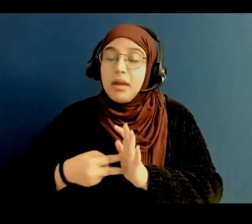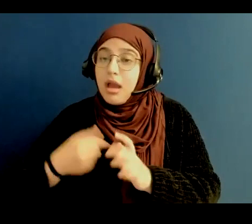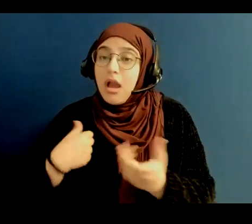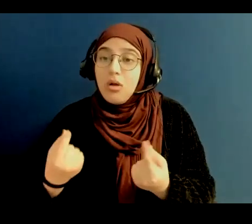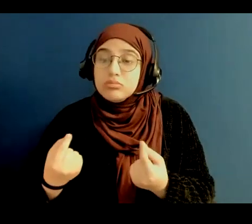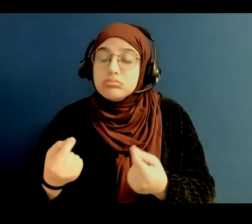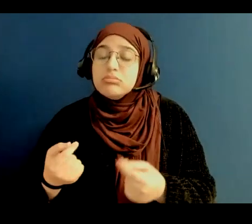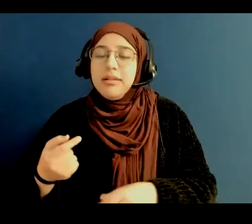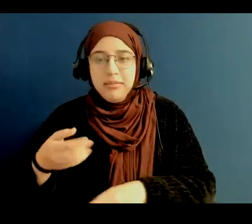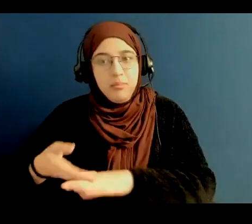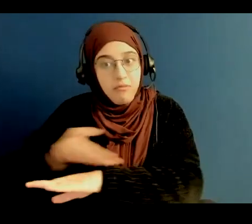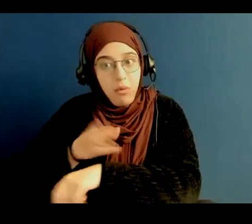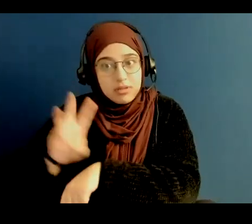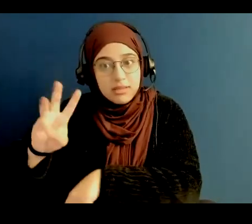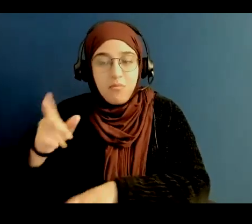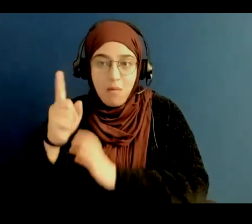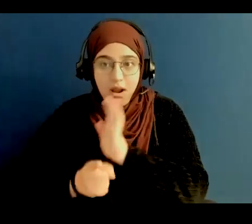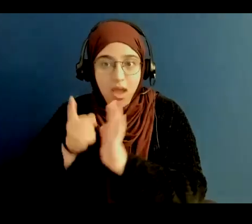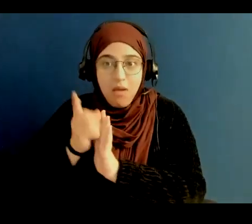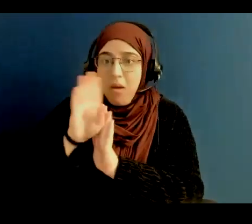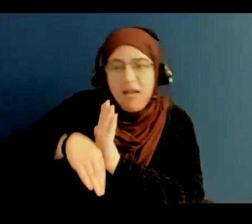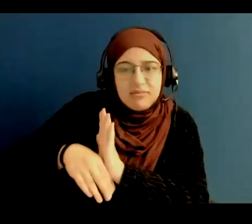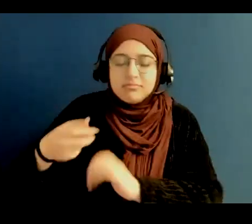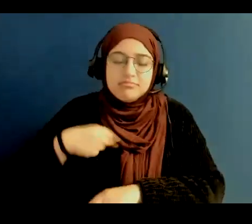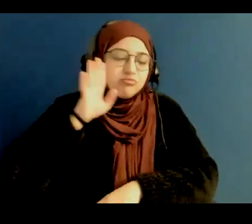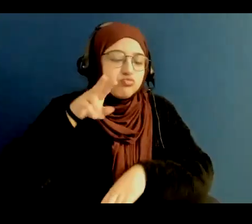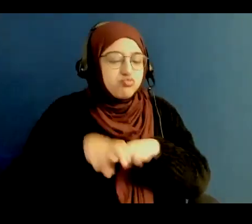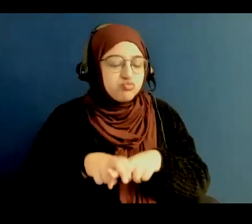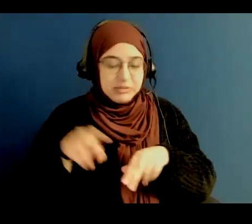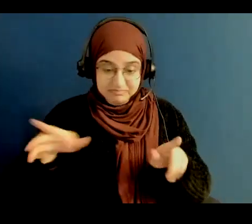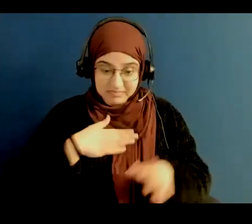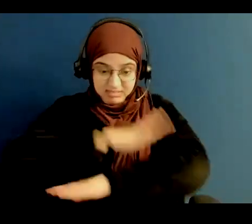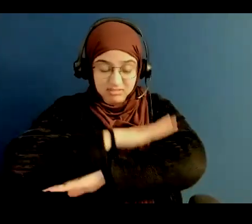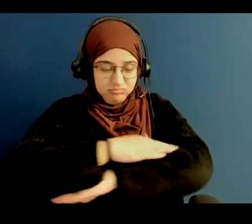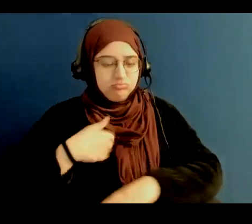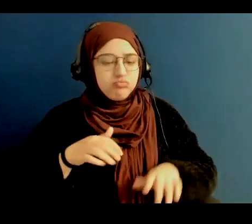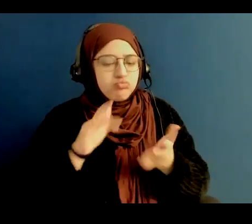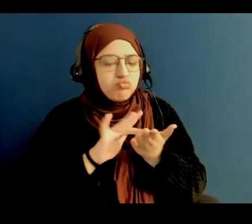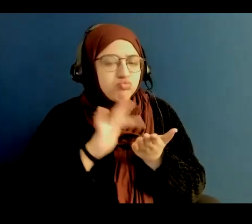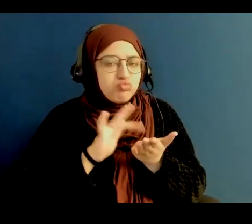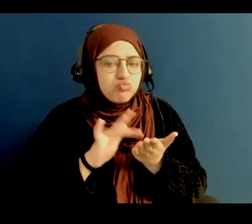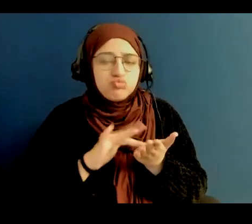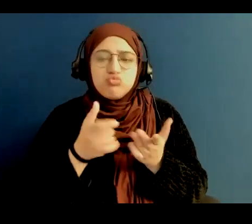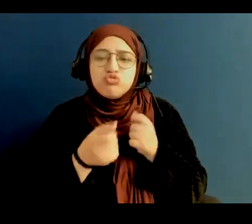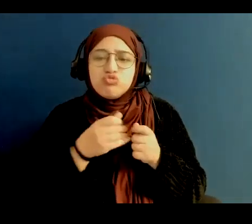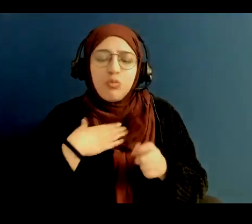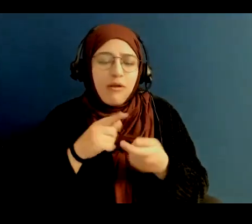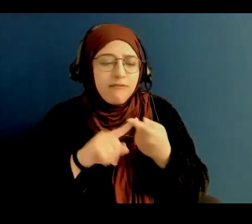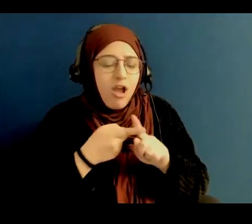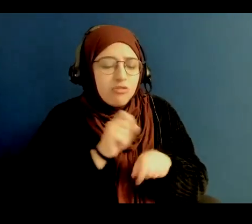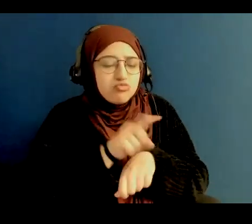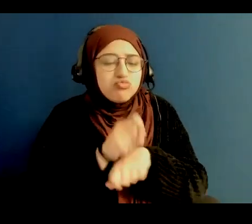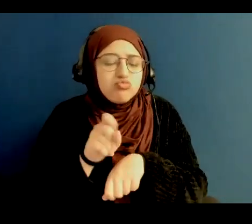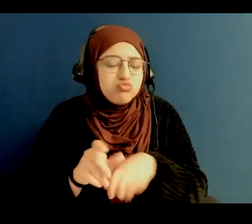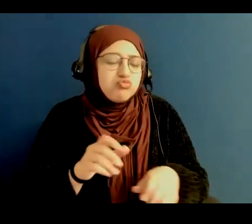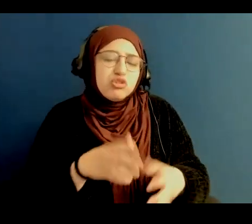a bunch of YouTube videos, message my friends on social media, and do all of the things that I want to do. So that by 6 o'clock,